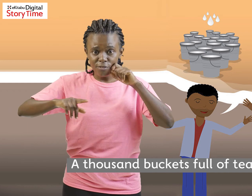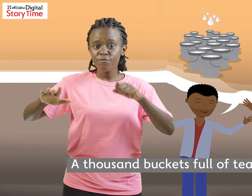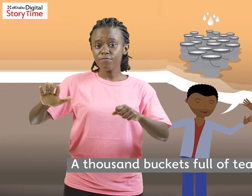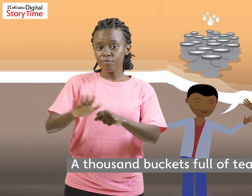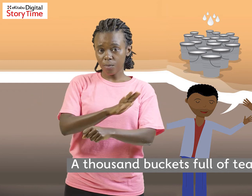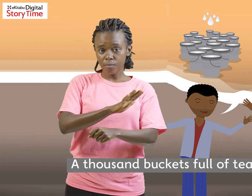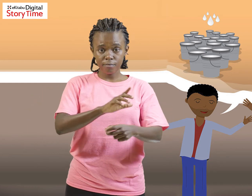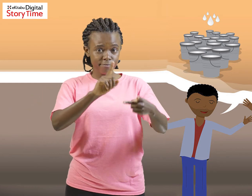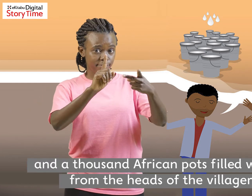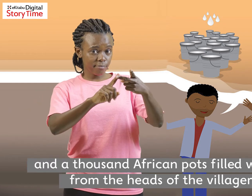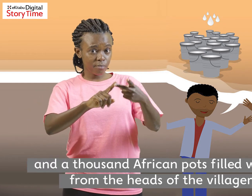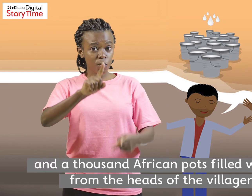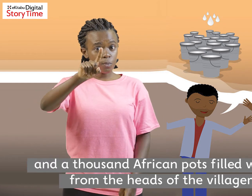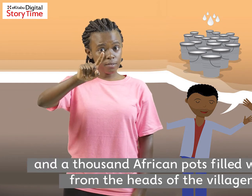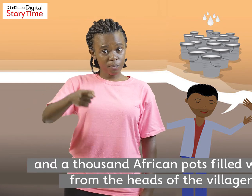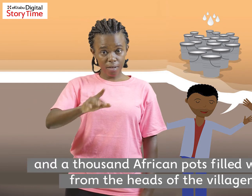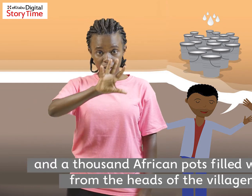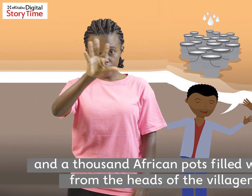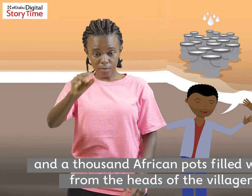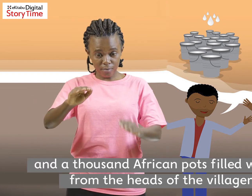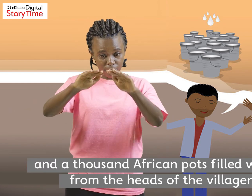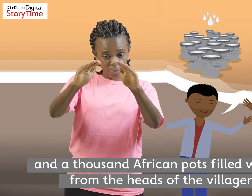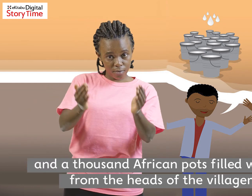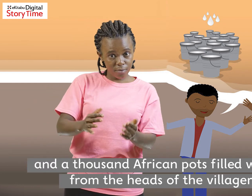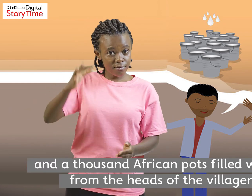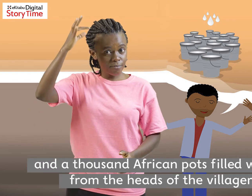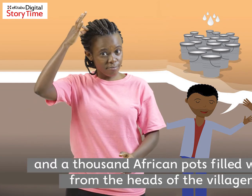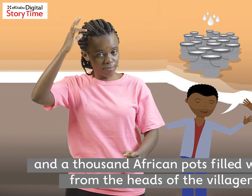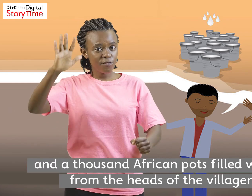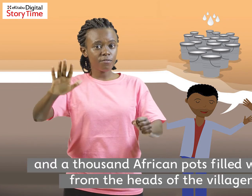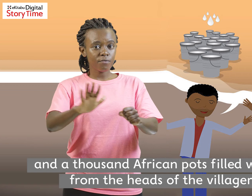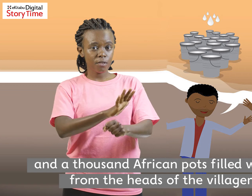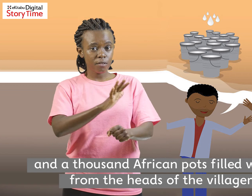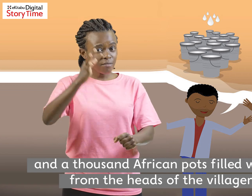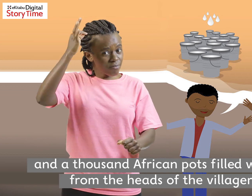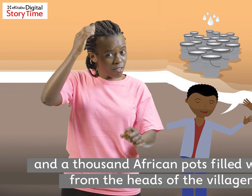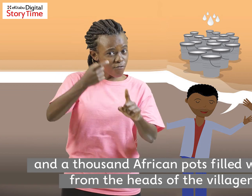of tears and 1,000 African pots filled with hair from the heads of the